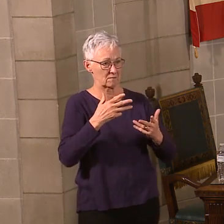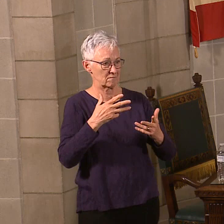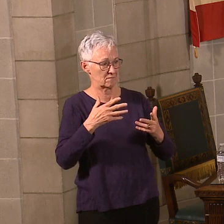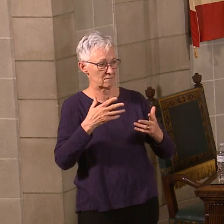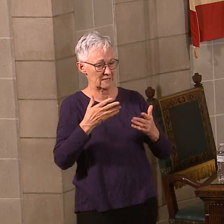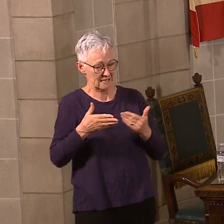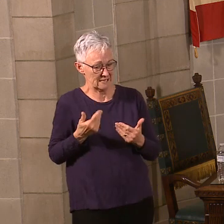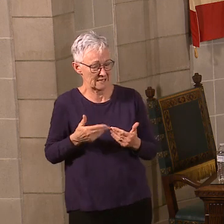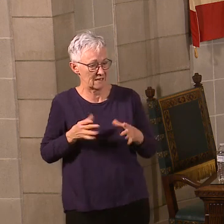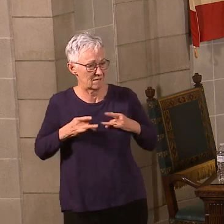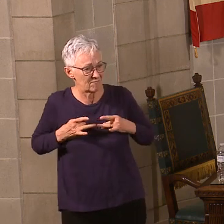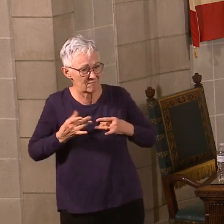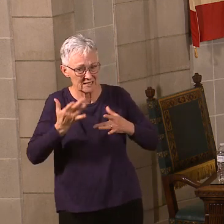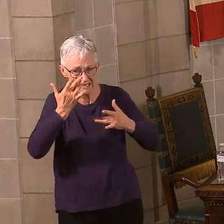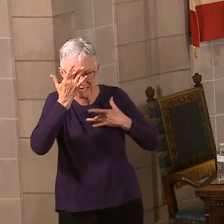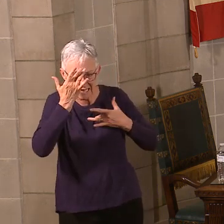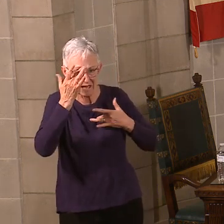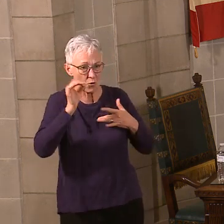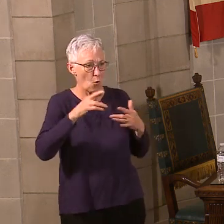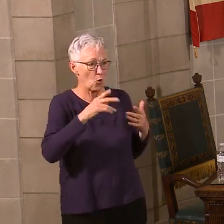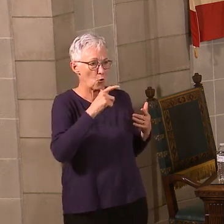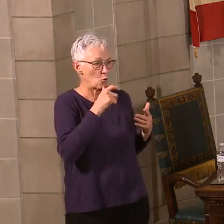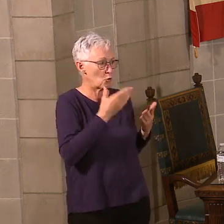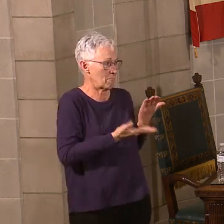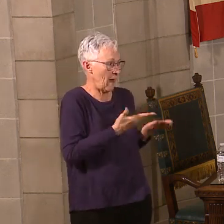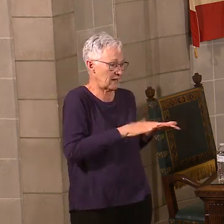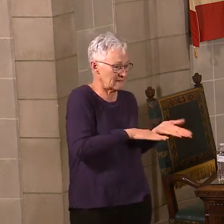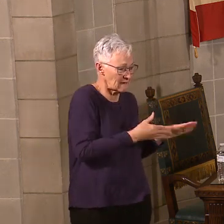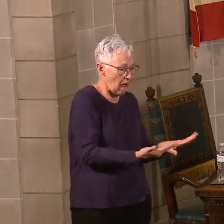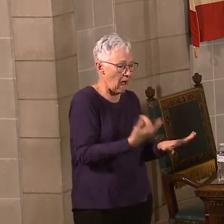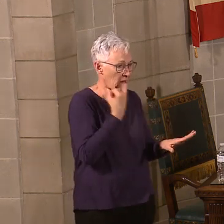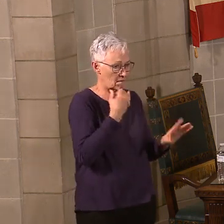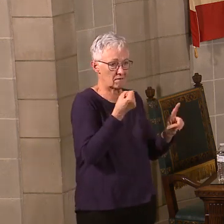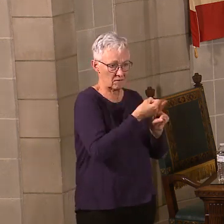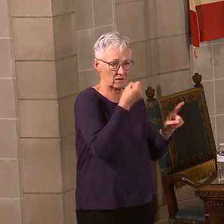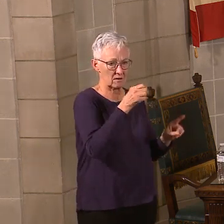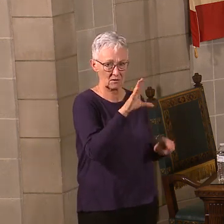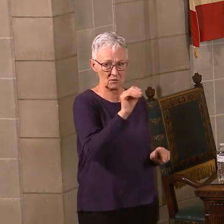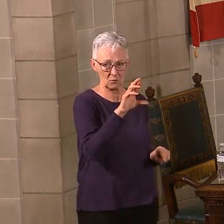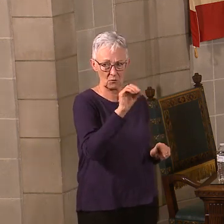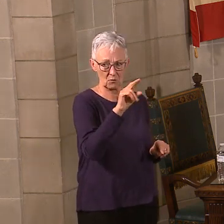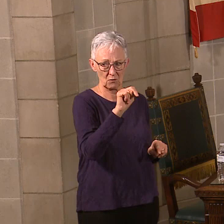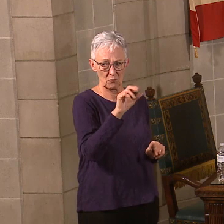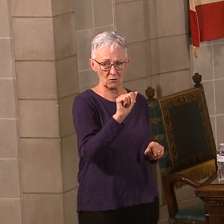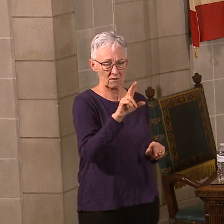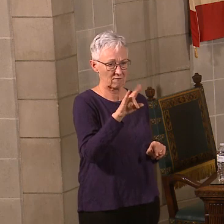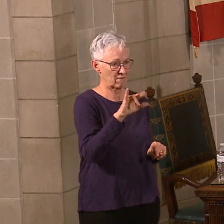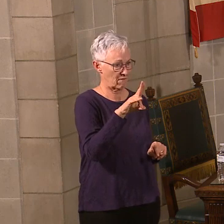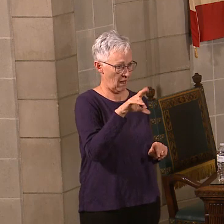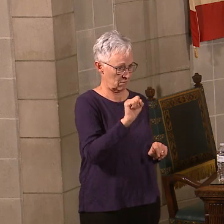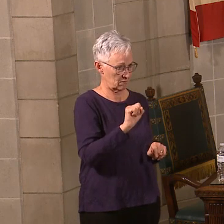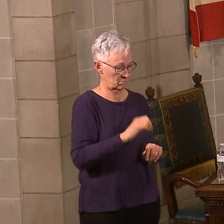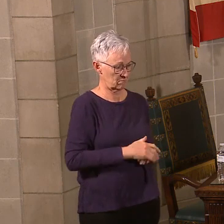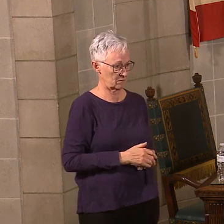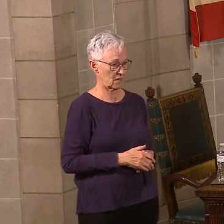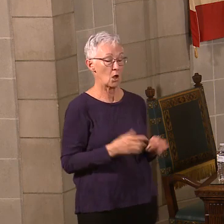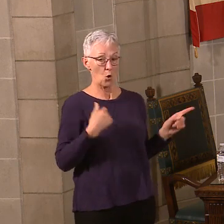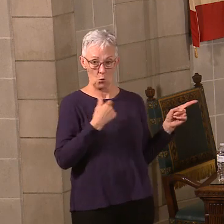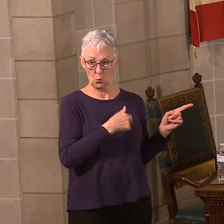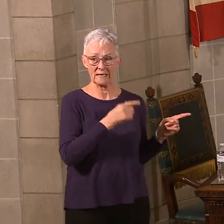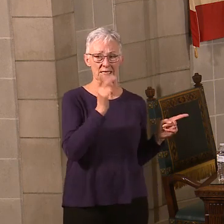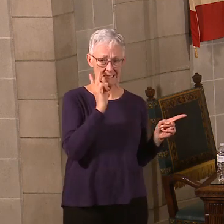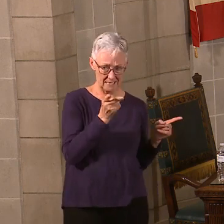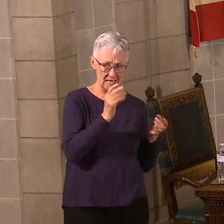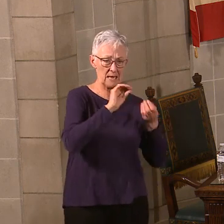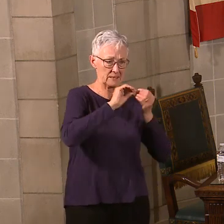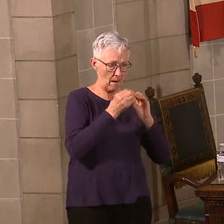what we are doing is working. When we look at the data, we are seeing that while the number of cases being reported is going up, it's not